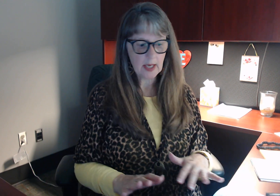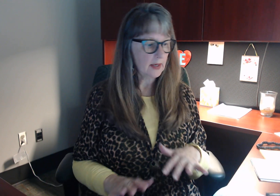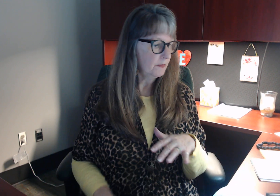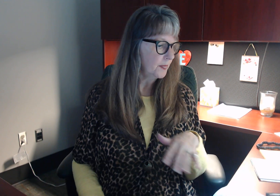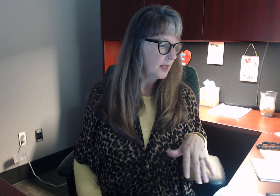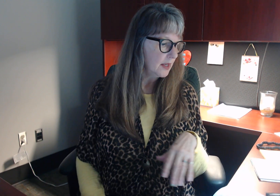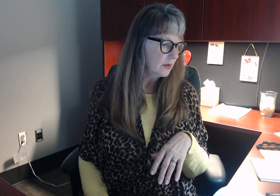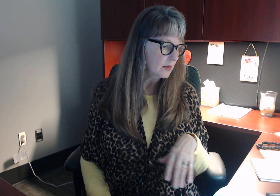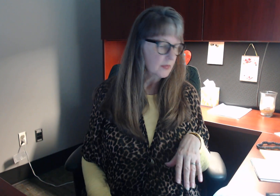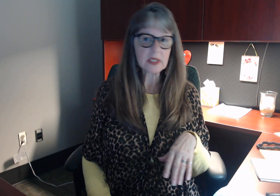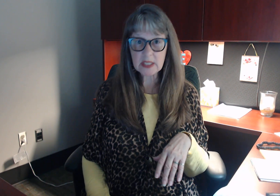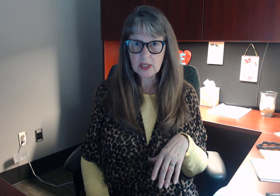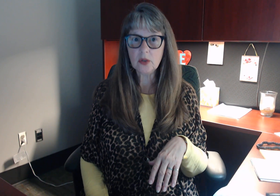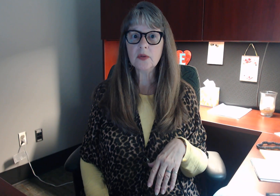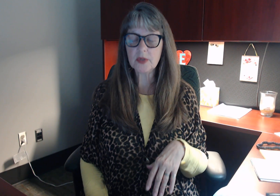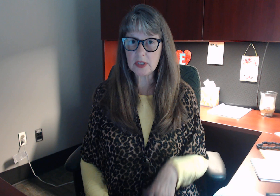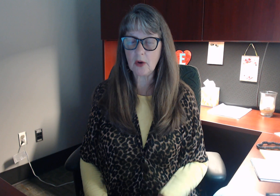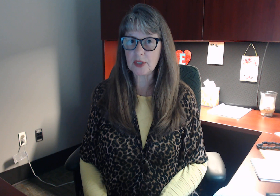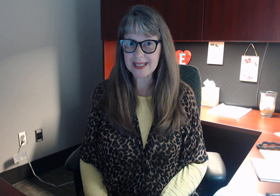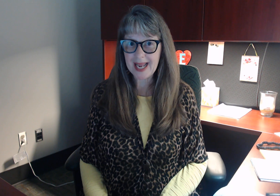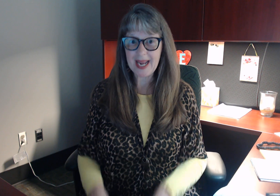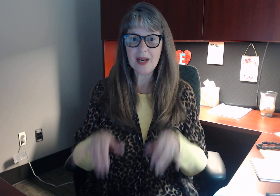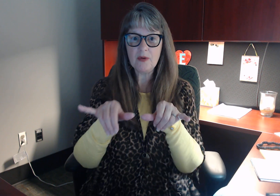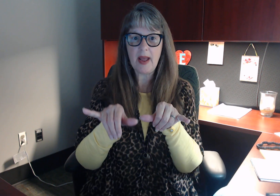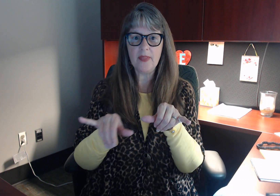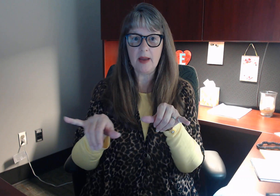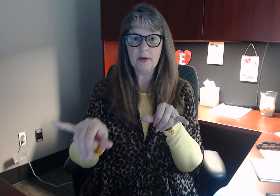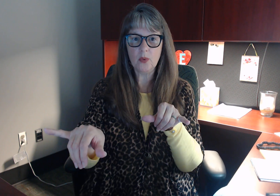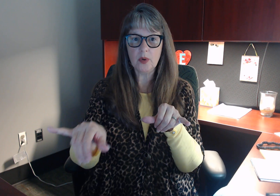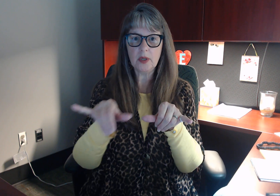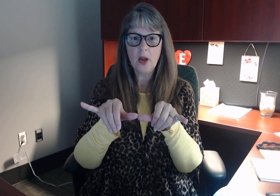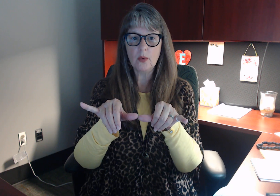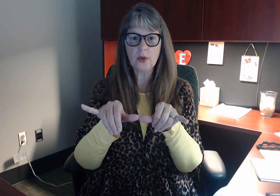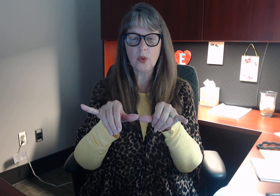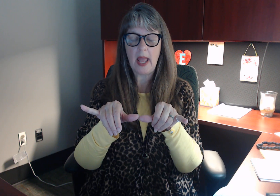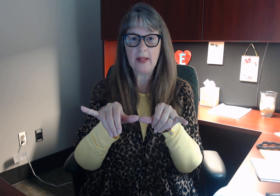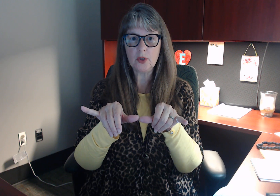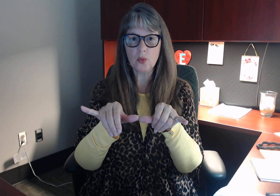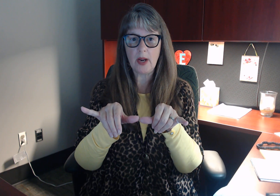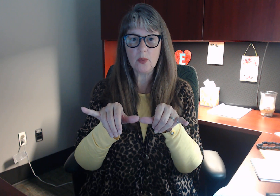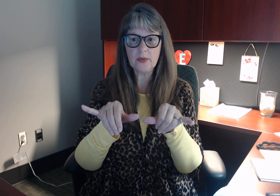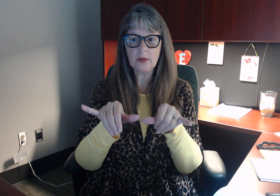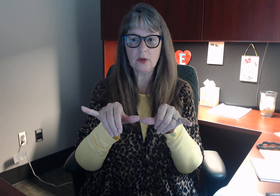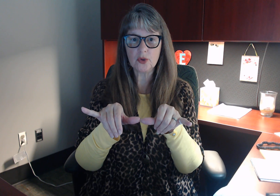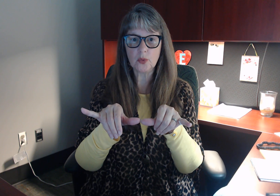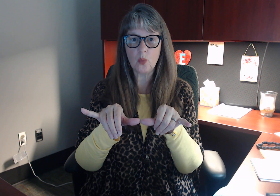one? Still or stay. We've had that before, where the hand that you write with, here's your Y